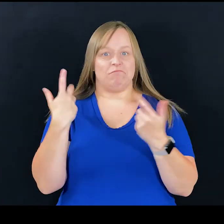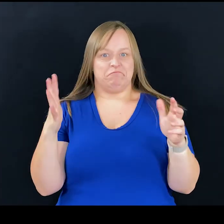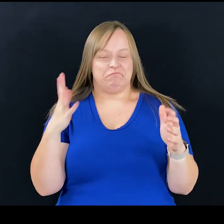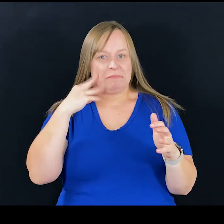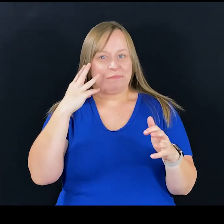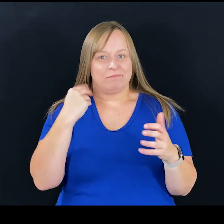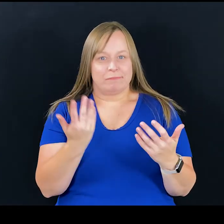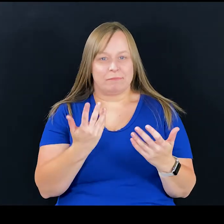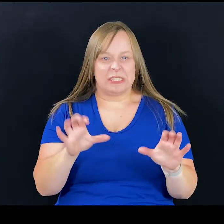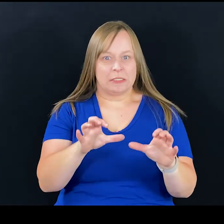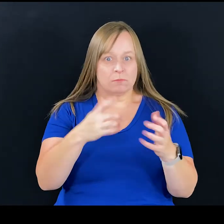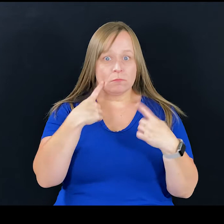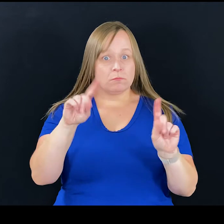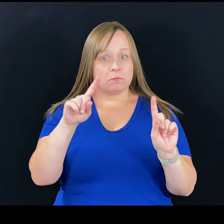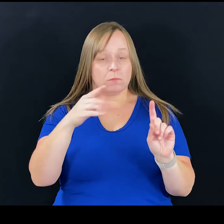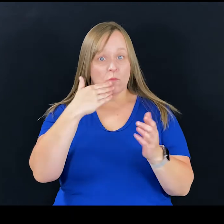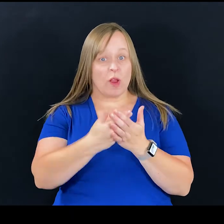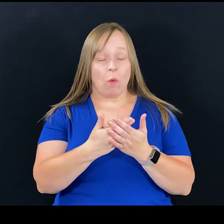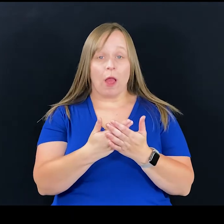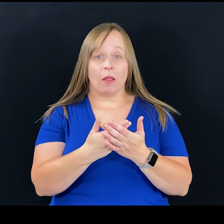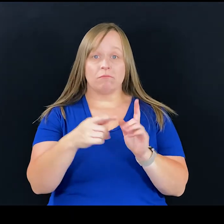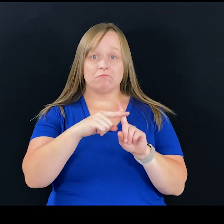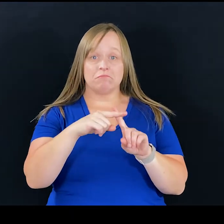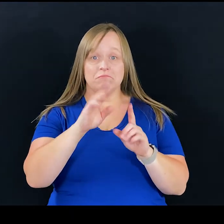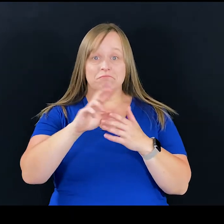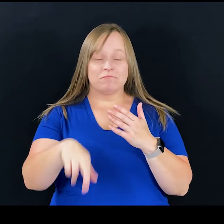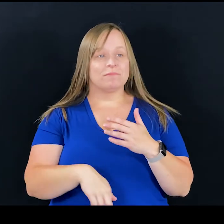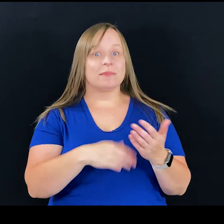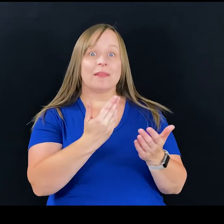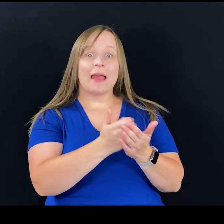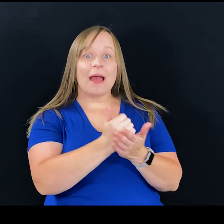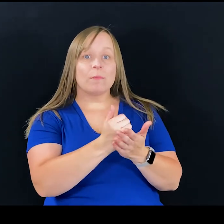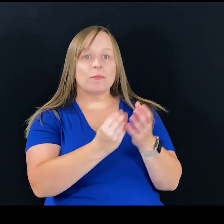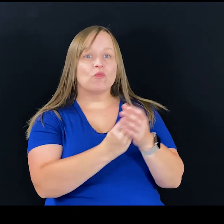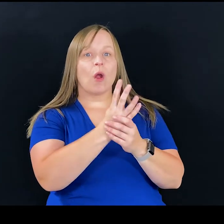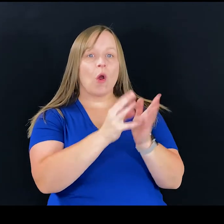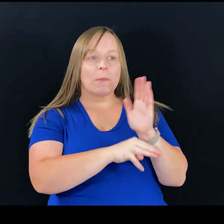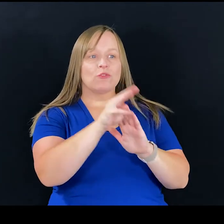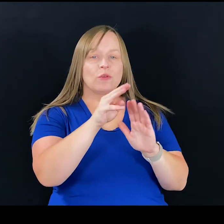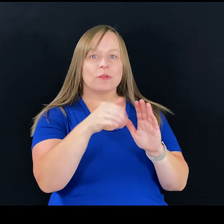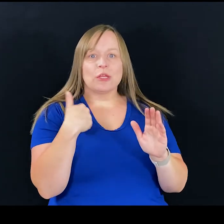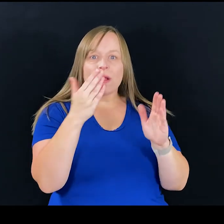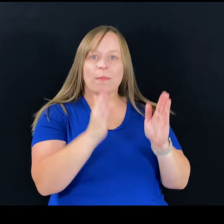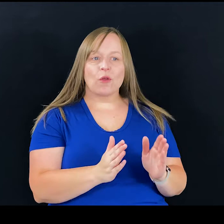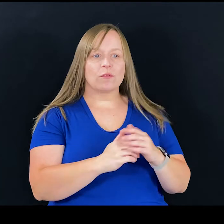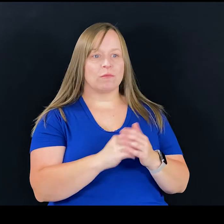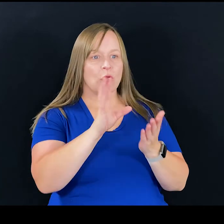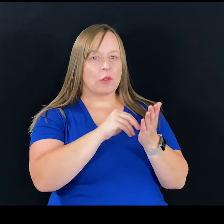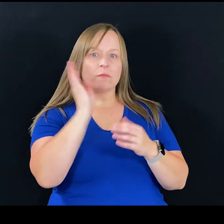since I did it last year and it went very well. It helps them to grow and mature as a young